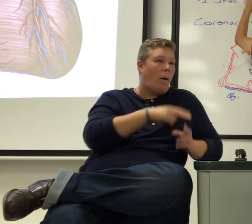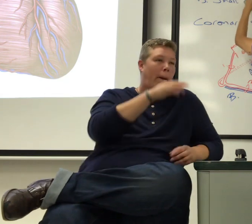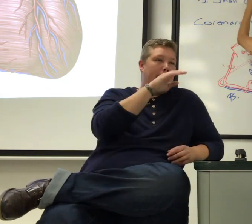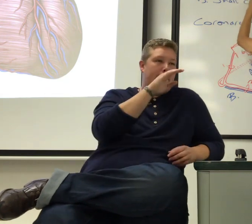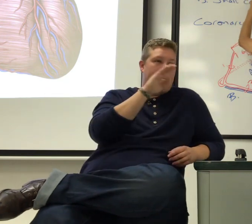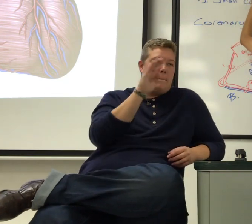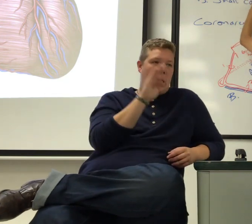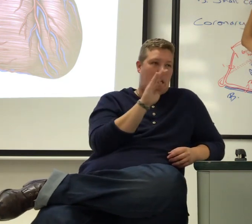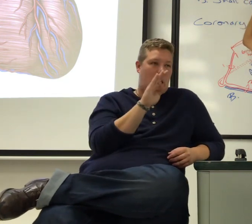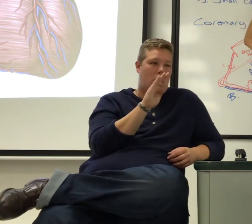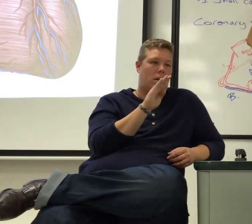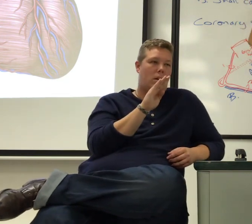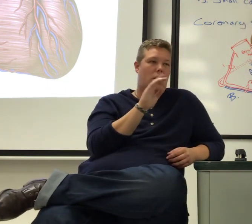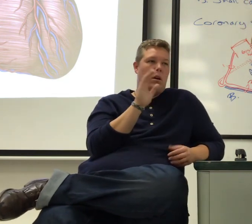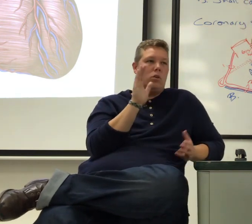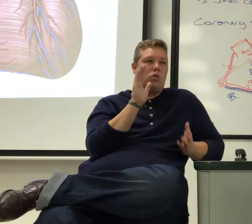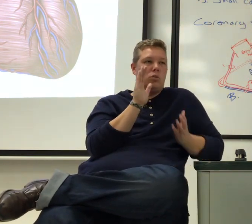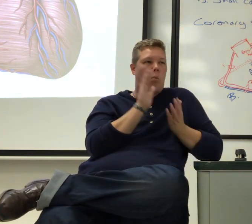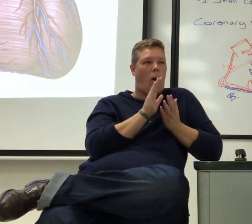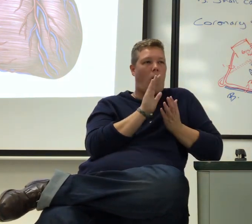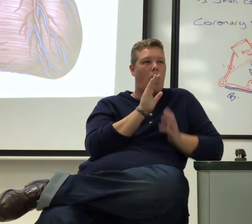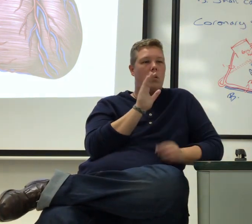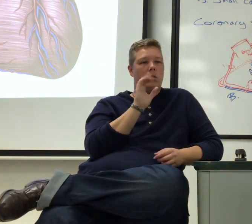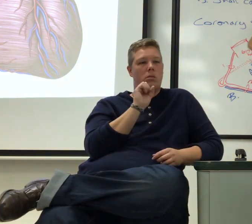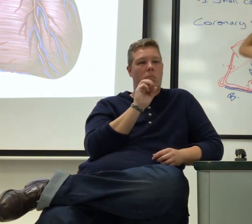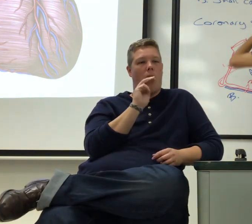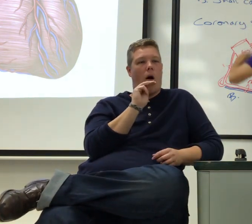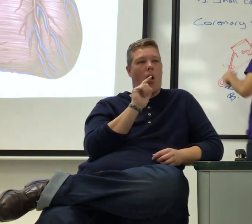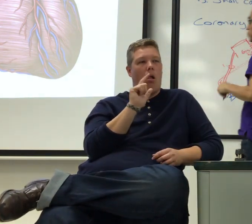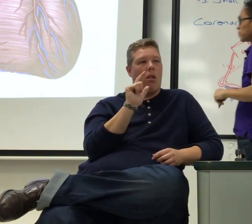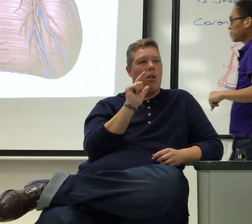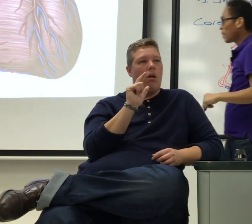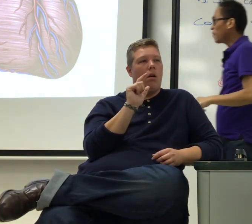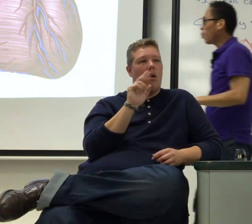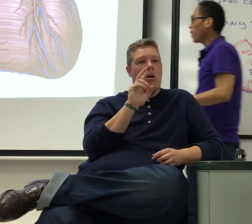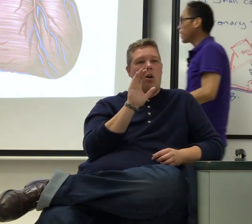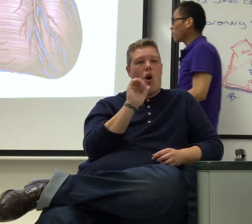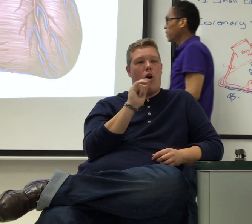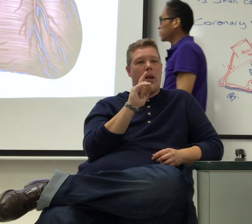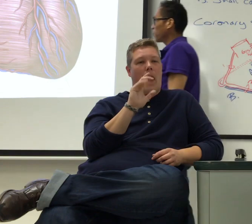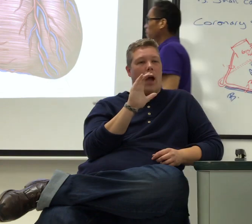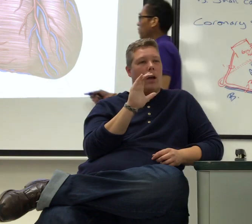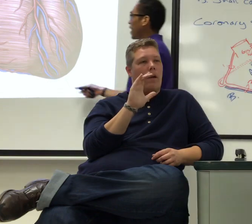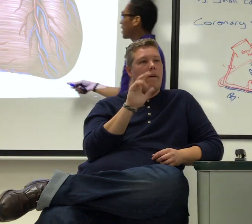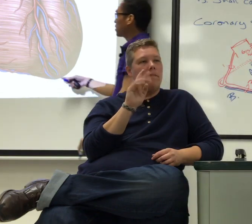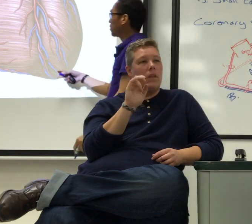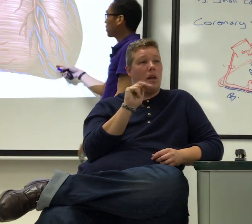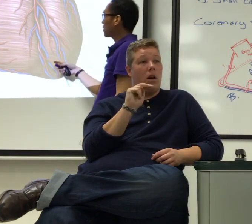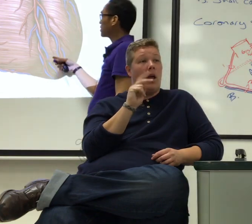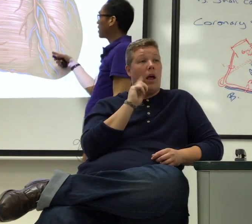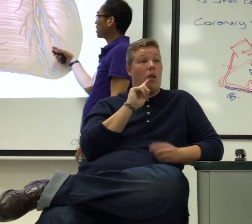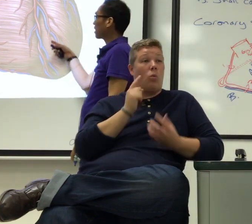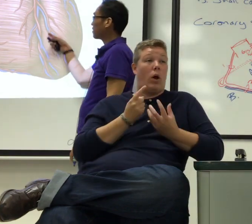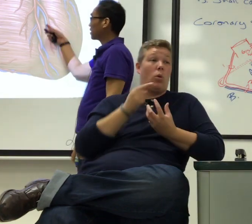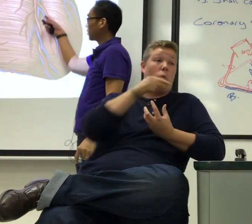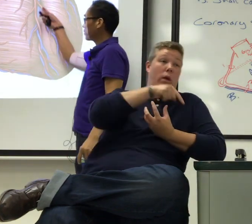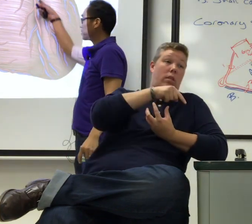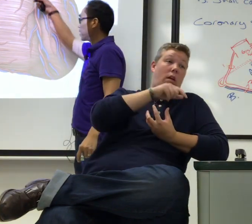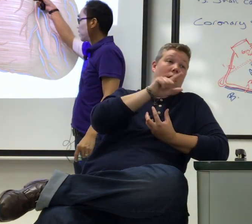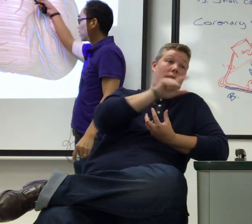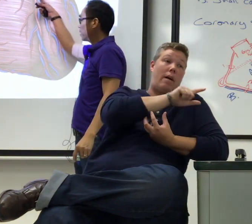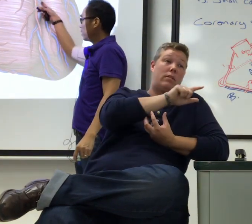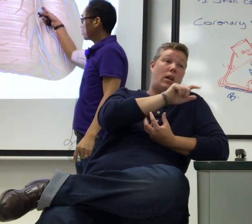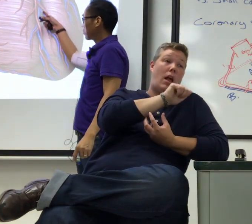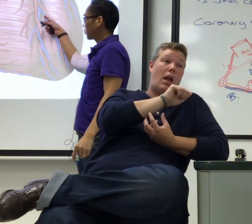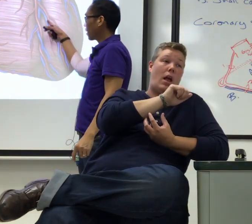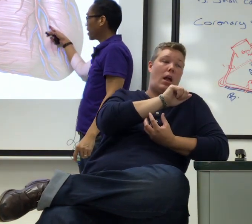Small cardiac vein. And the one that runs with the anterior descending, left anterior